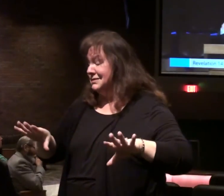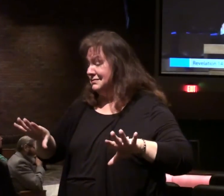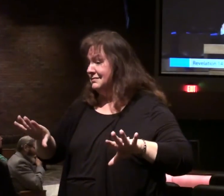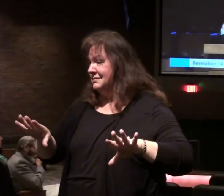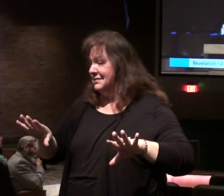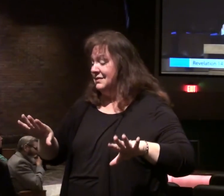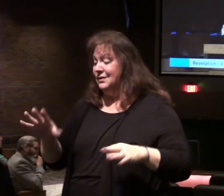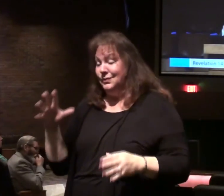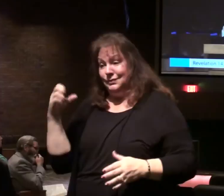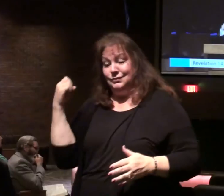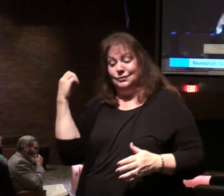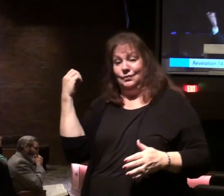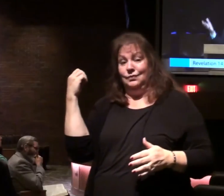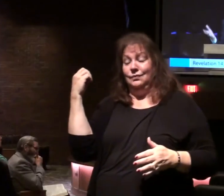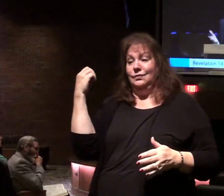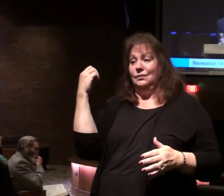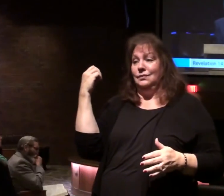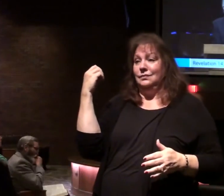so